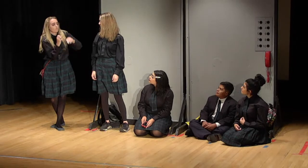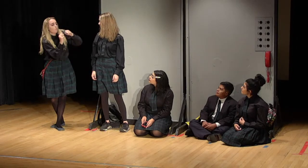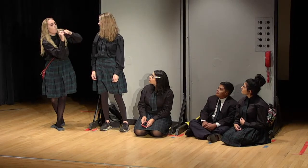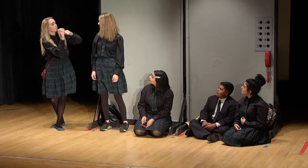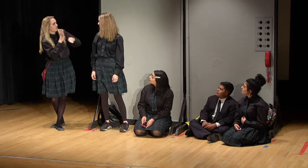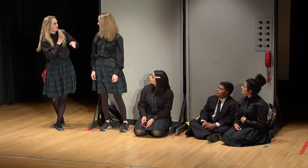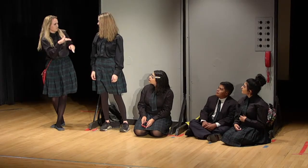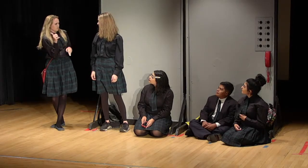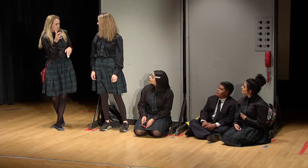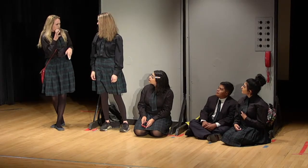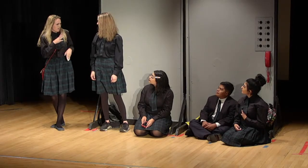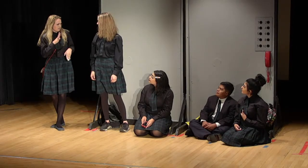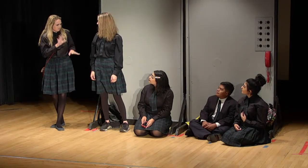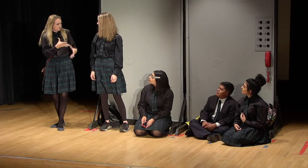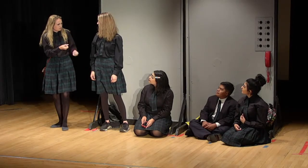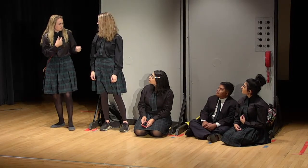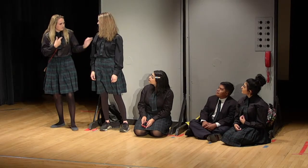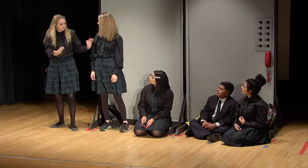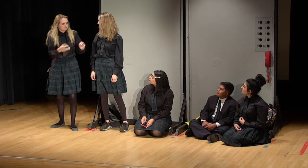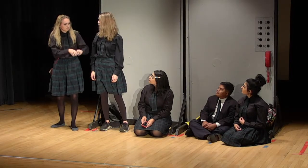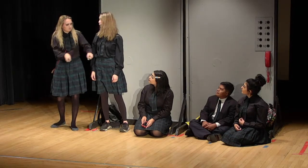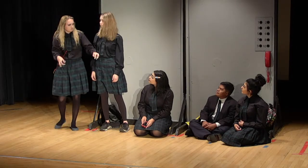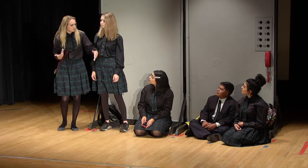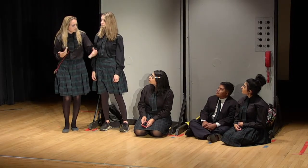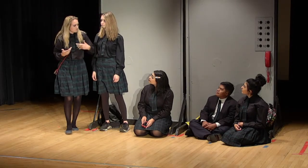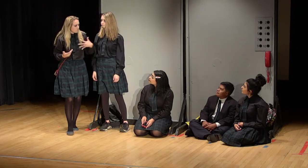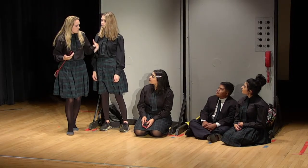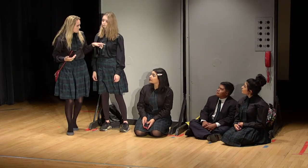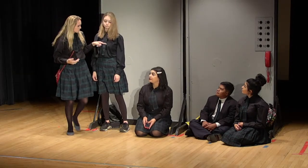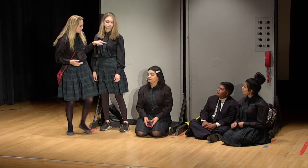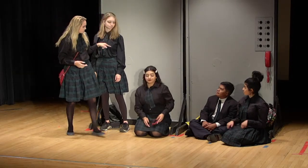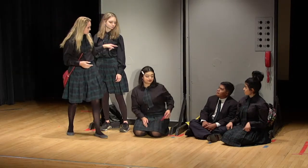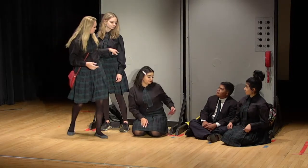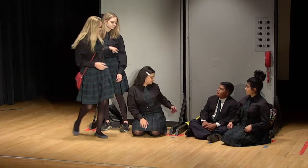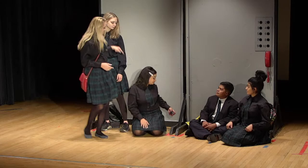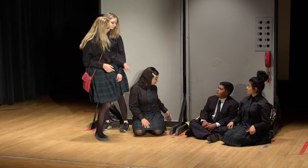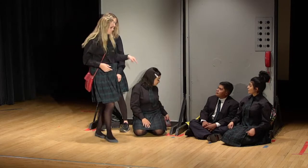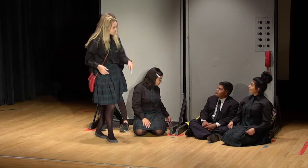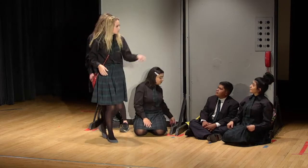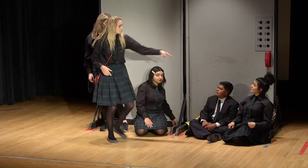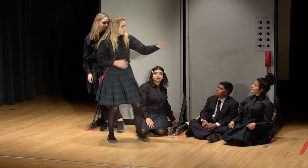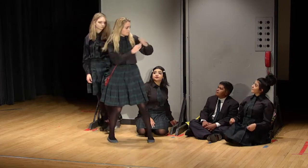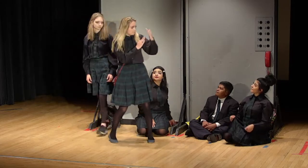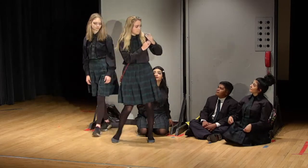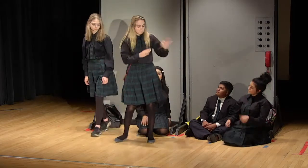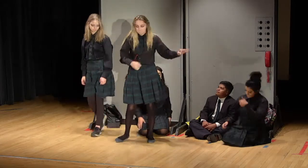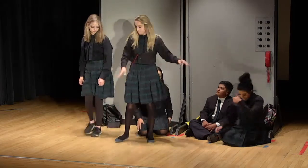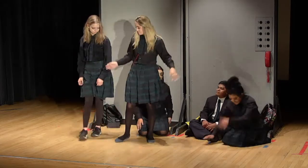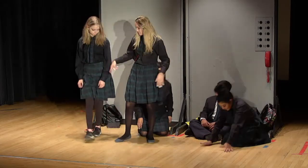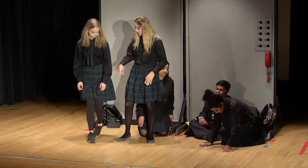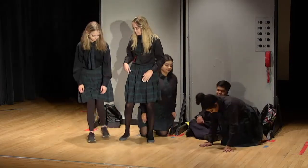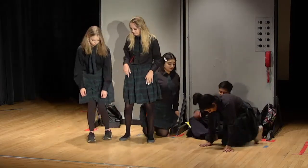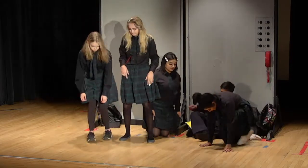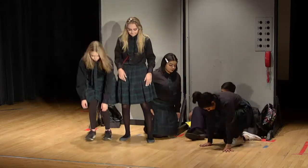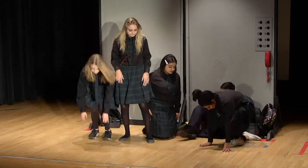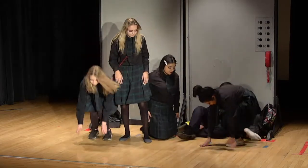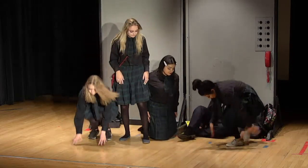just take a quick peek and see what's up there? Pyramid time? Claire gets on the floor. So you be to on start. The top. Let's make